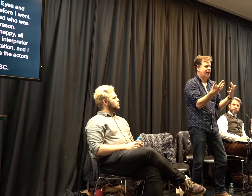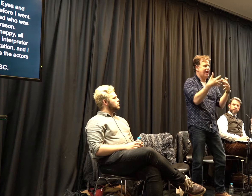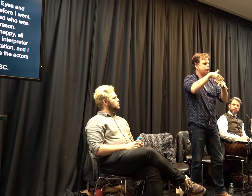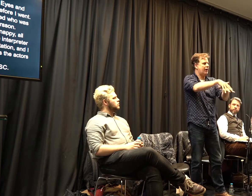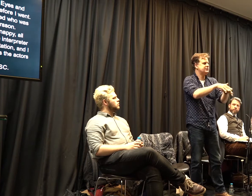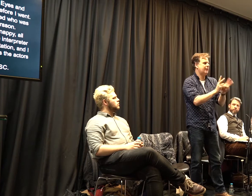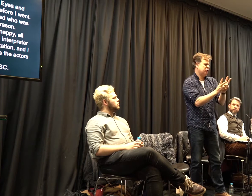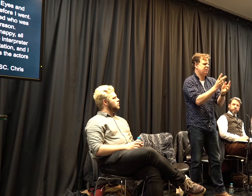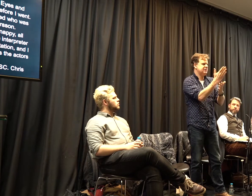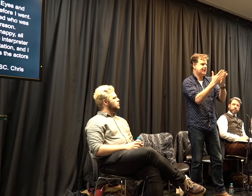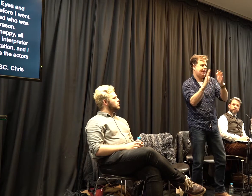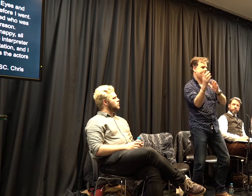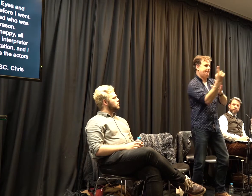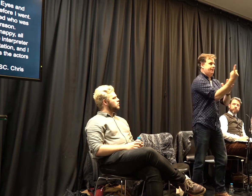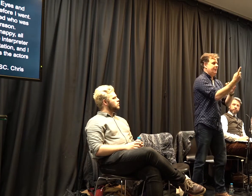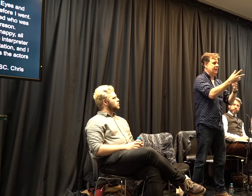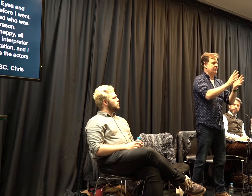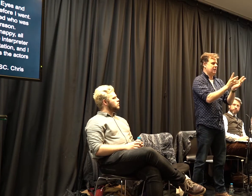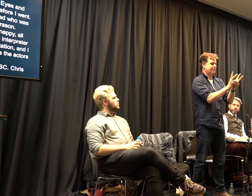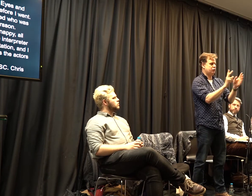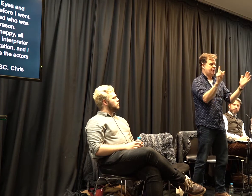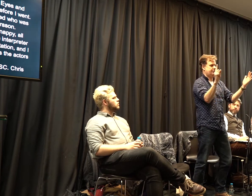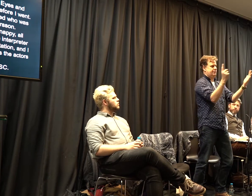Christmas suits. So Christmas truce.